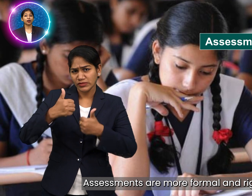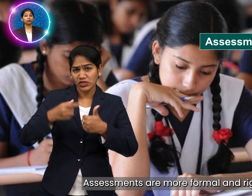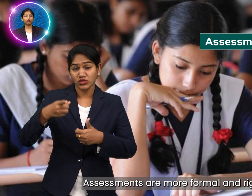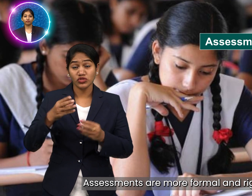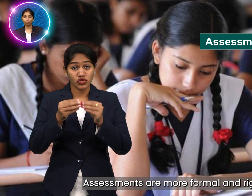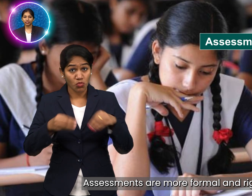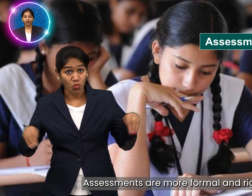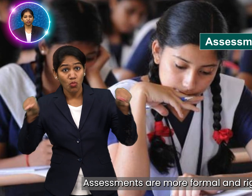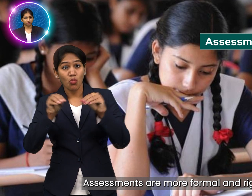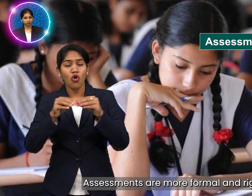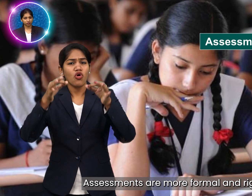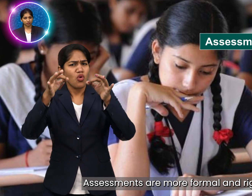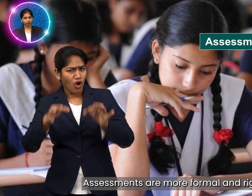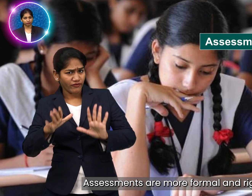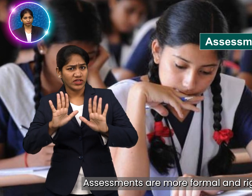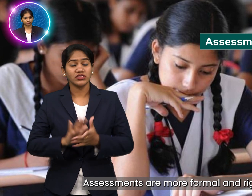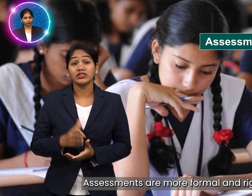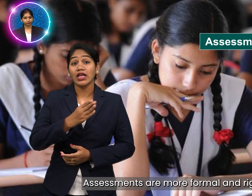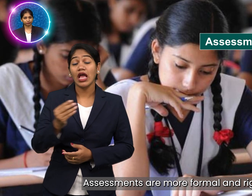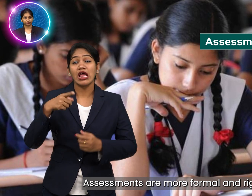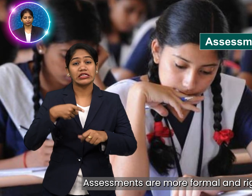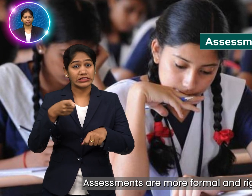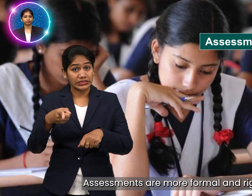Assessments are more formal and rigorous,